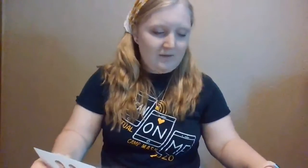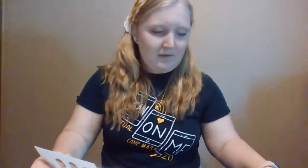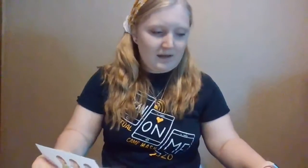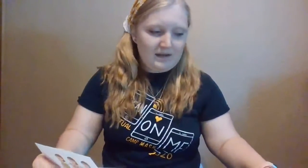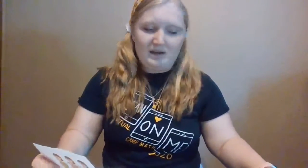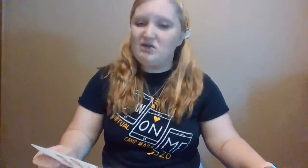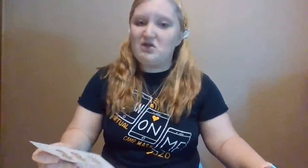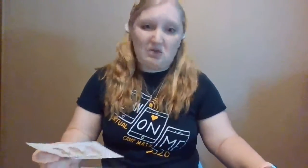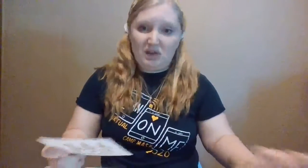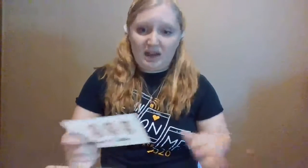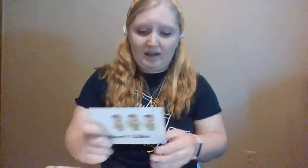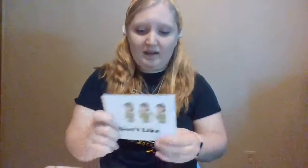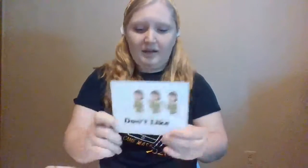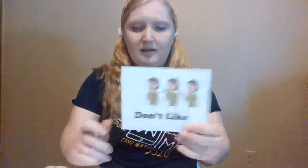have don't like.